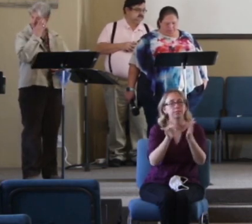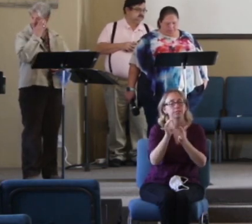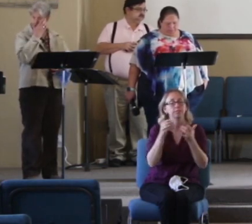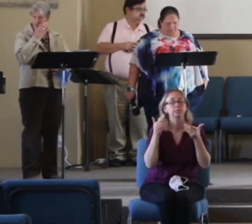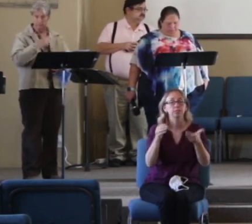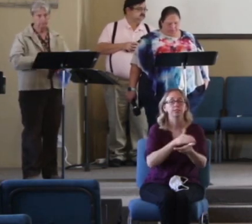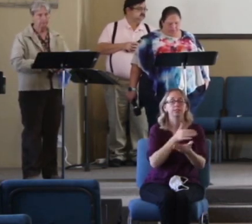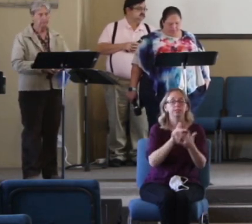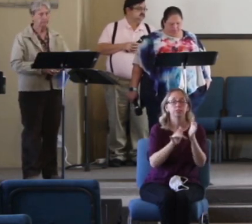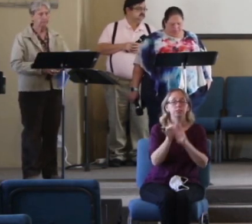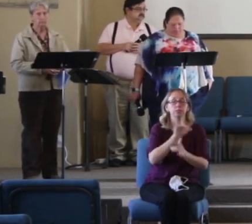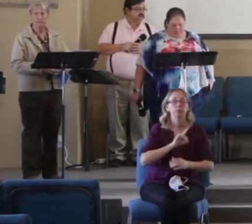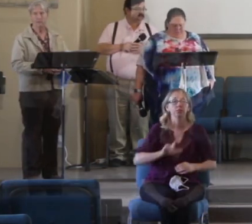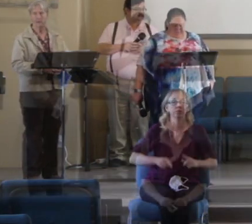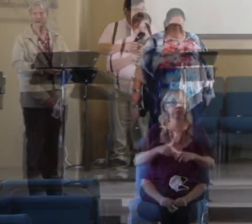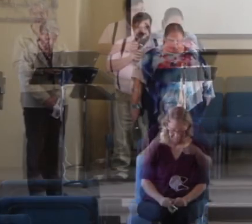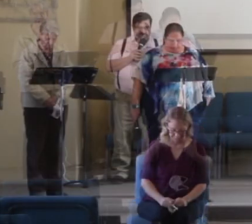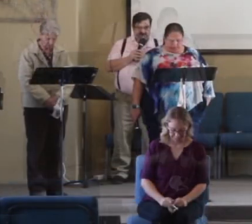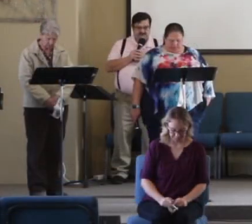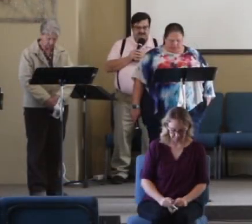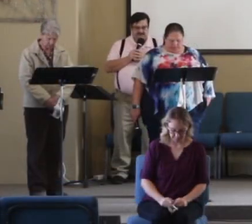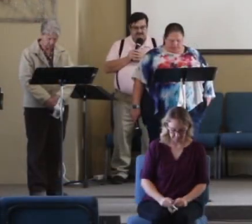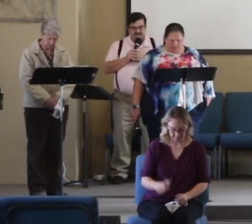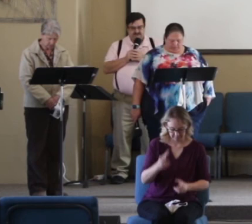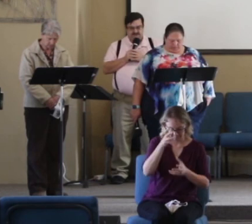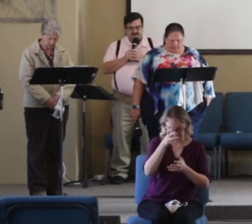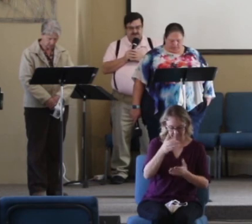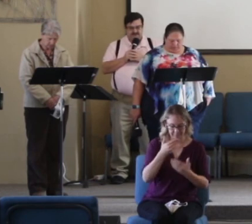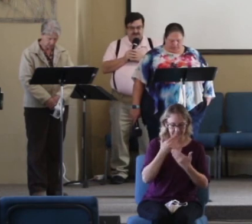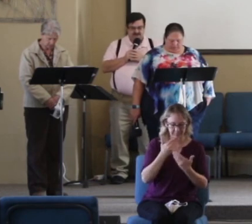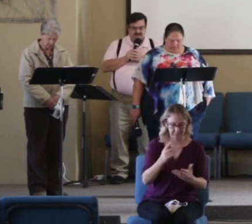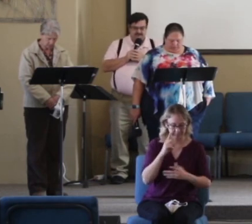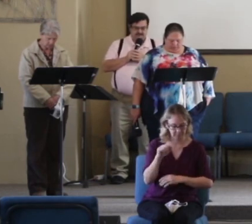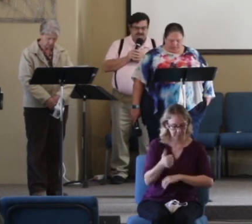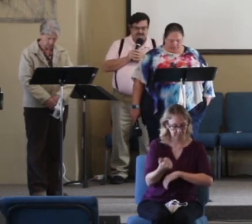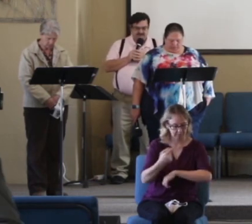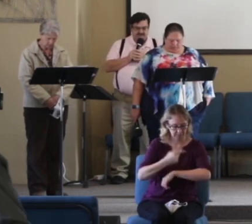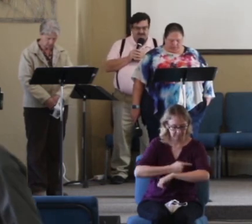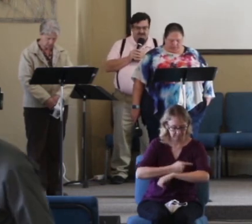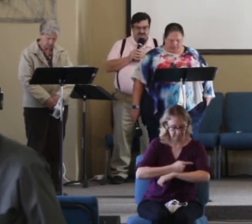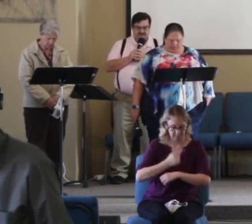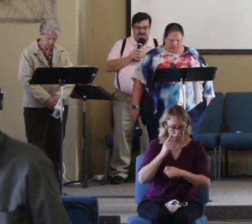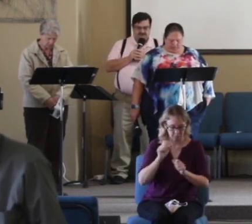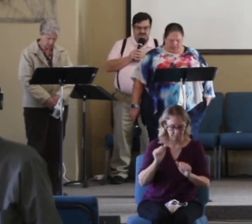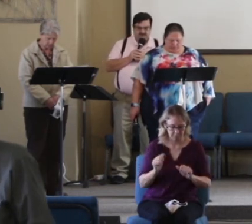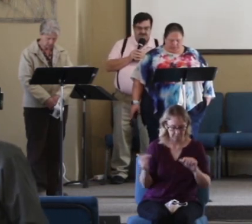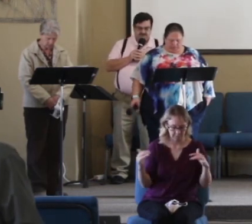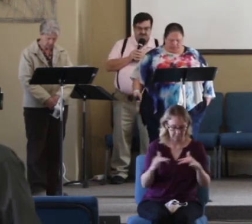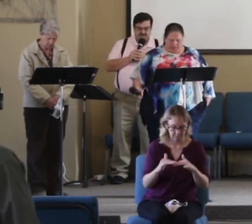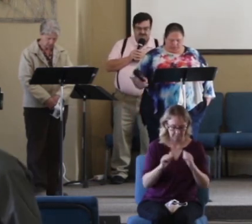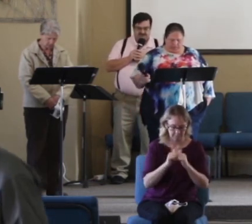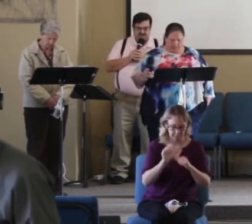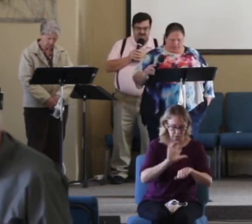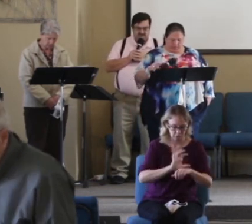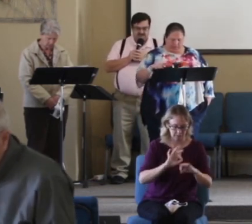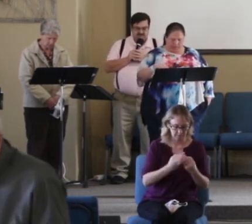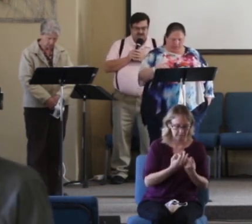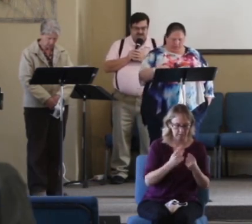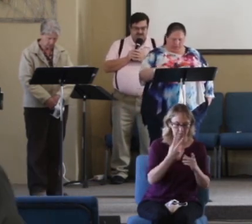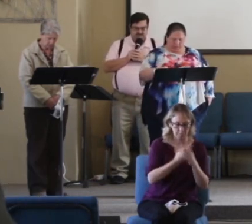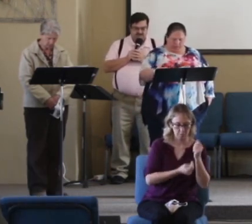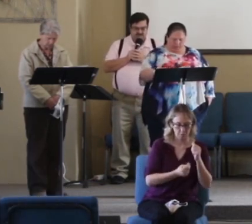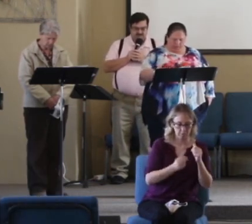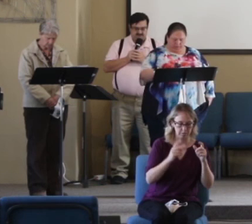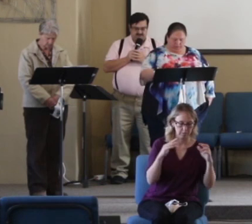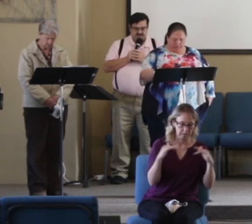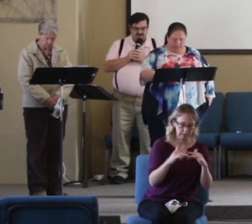to Me, and then we're going to go home. Father, thank You for yet another day to come as a church family, both in person and online, to worship